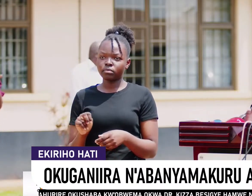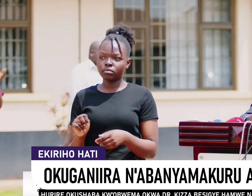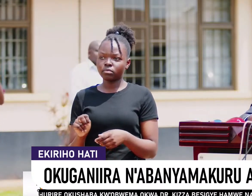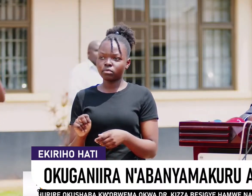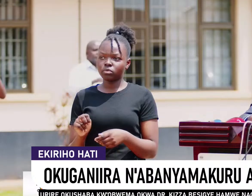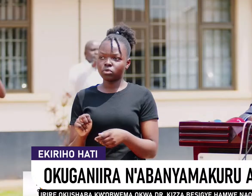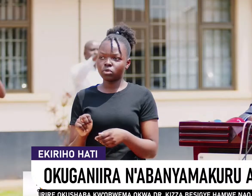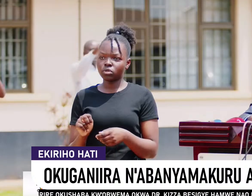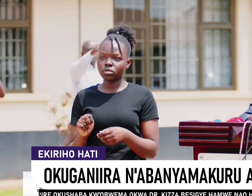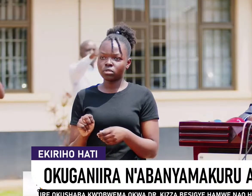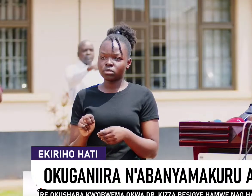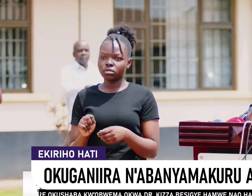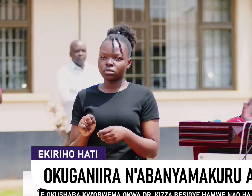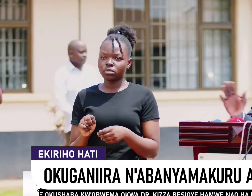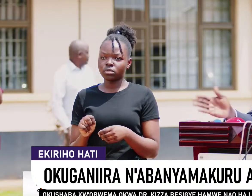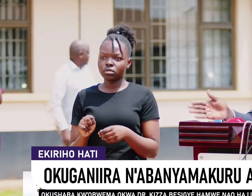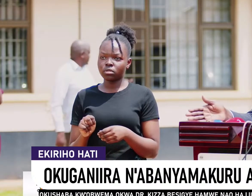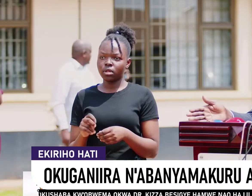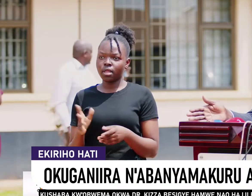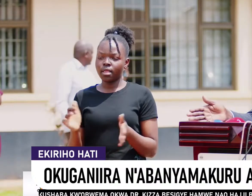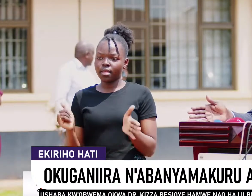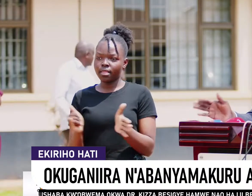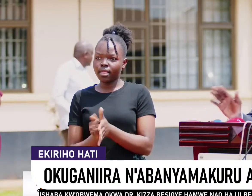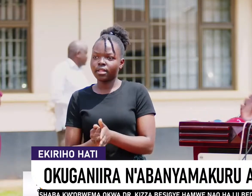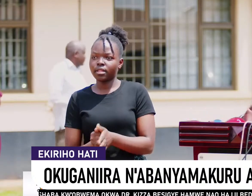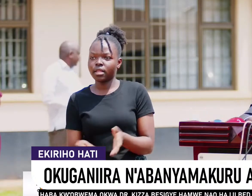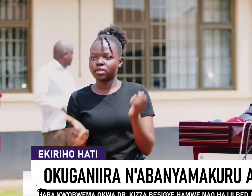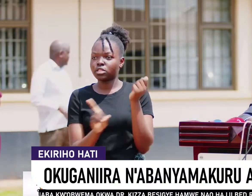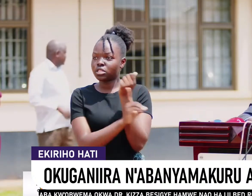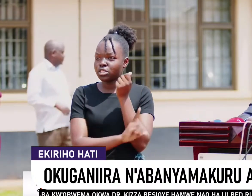that the district chairpersons